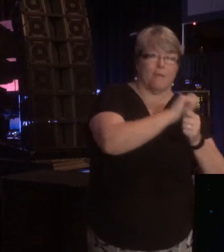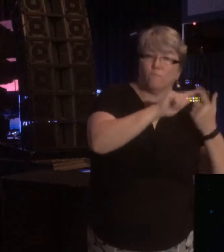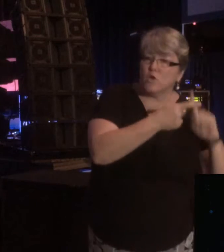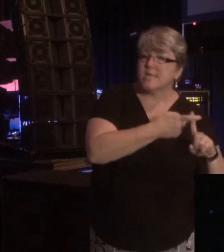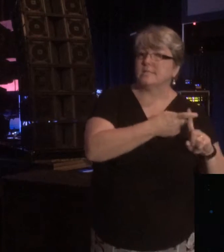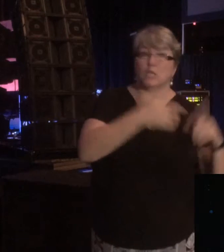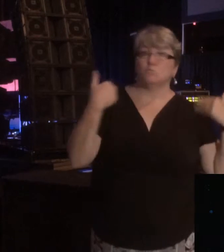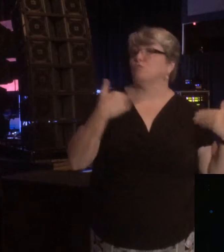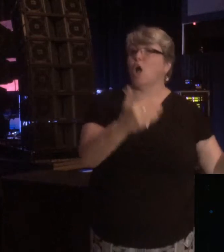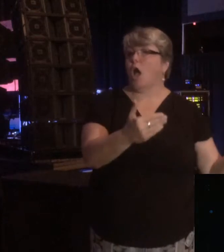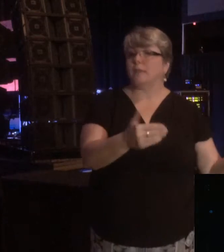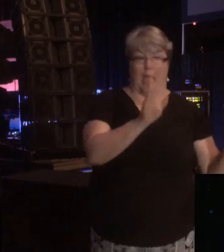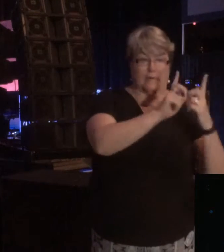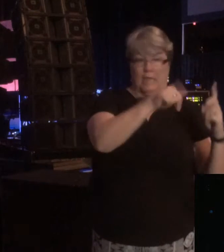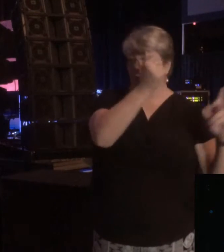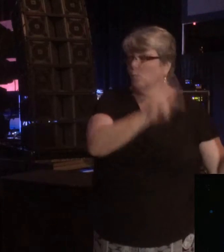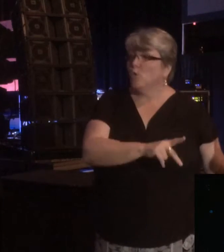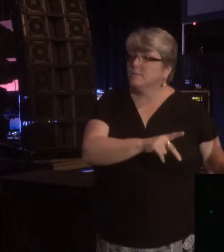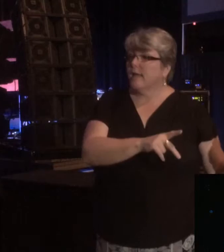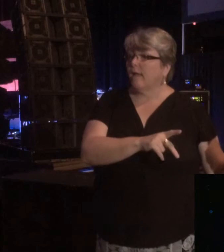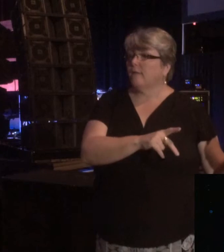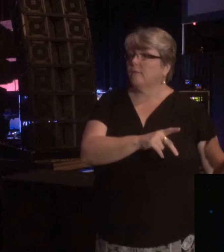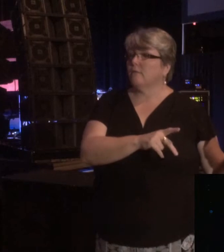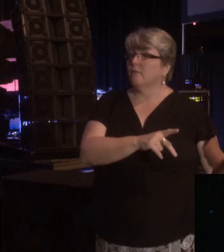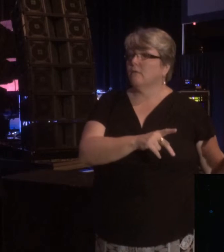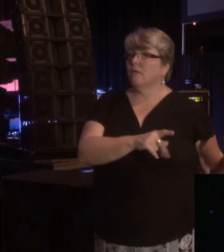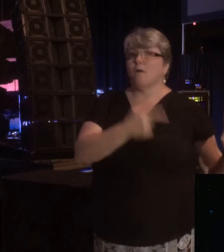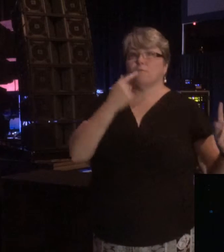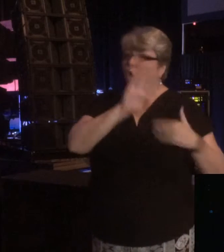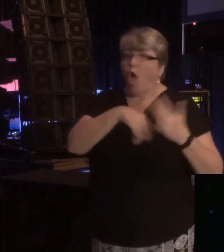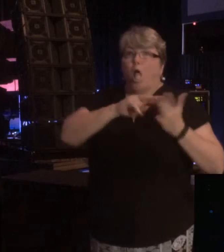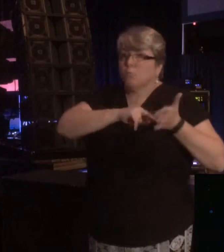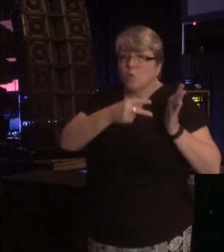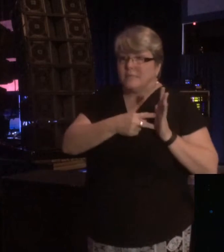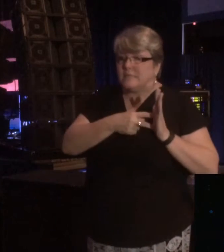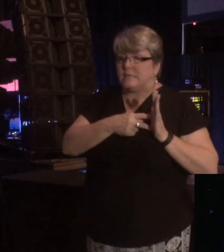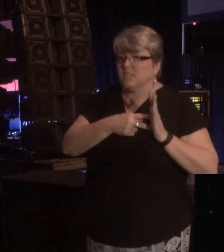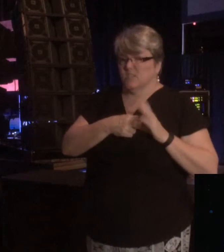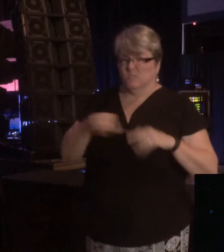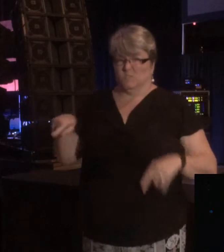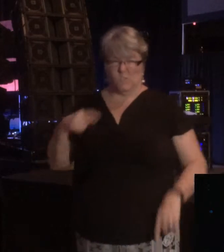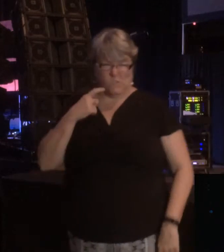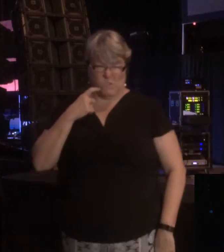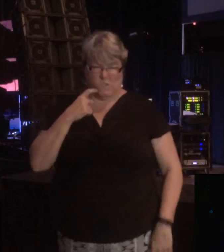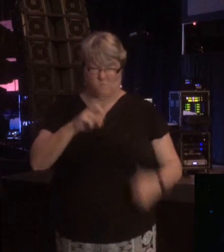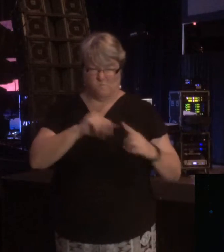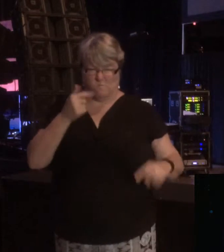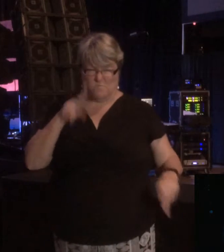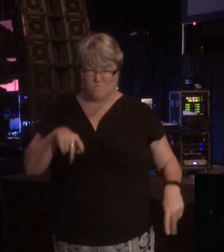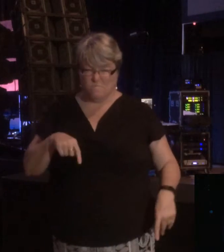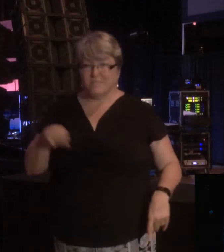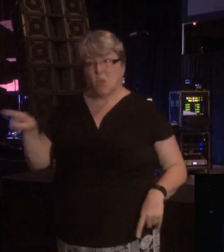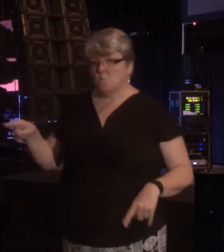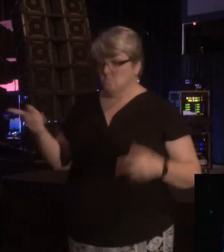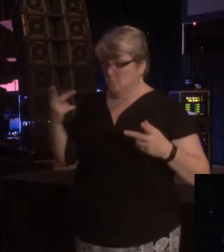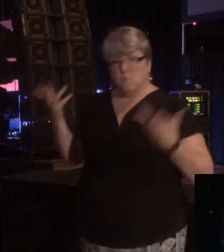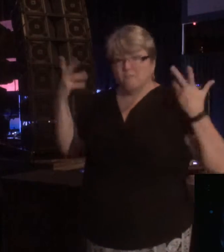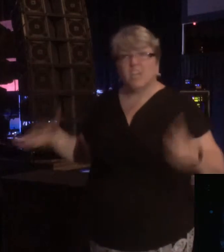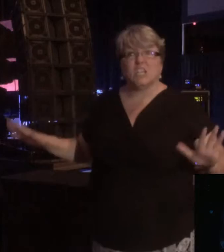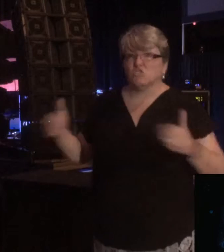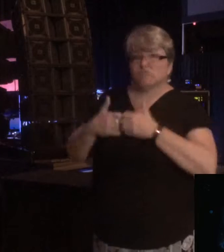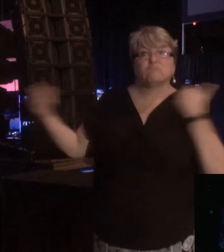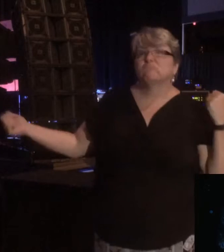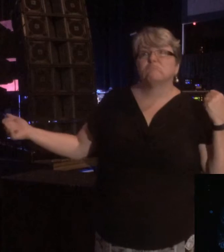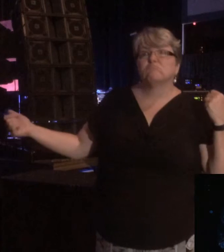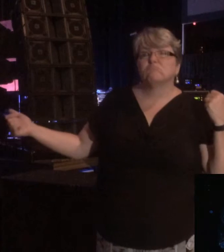like she read me one of the notes I wrote her, and I'm like, that is like the worst. I'm like, this guy is so sad. I'm like, God, because I was